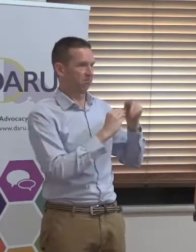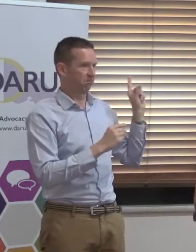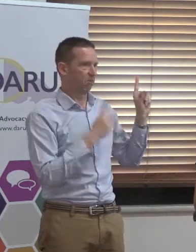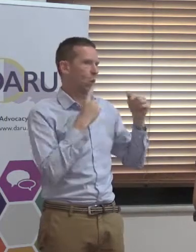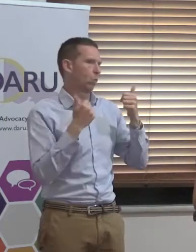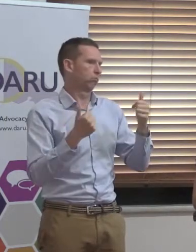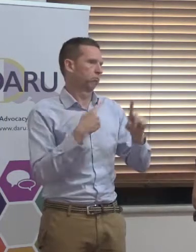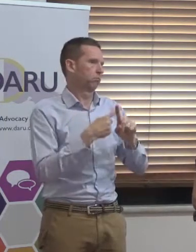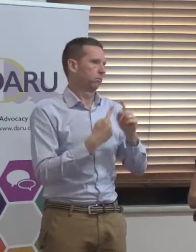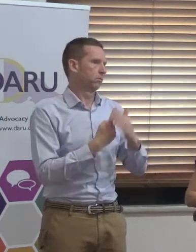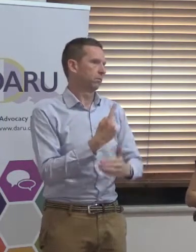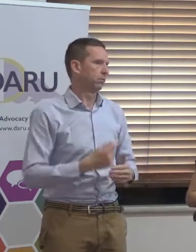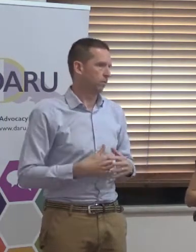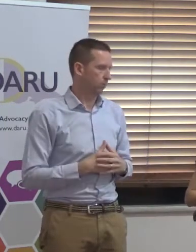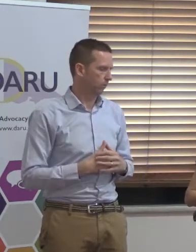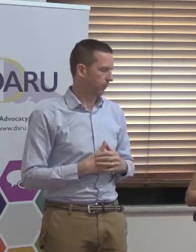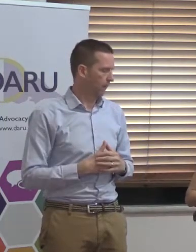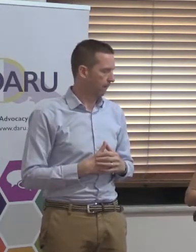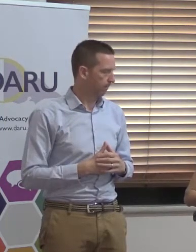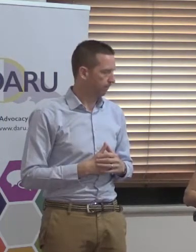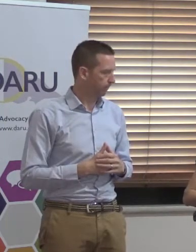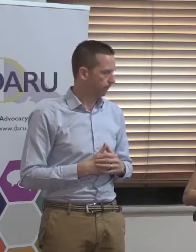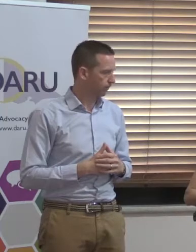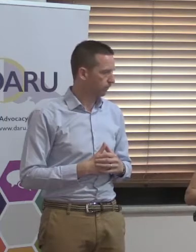result too. I'll